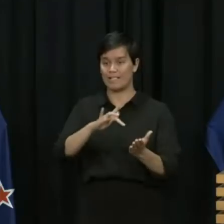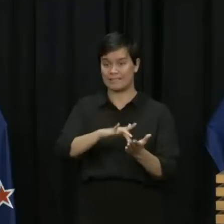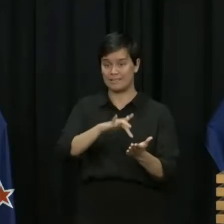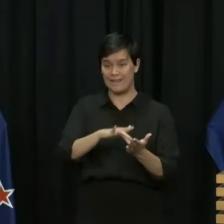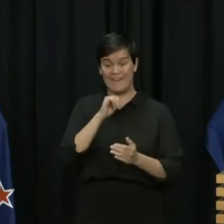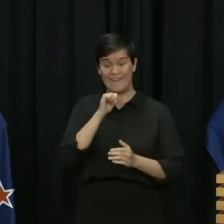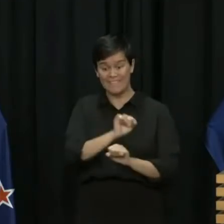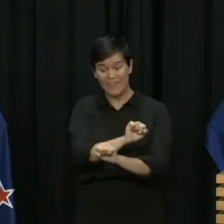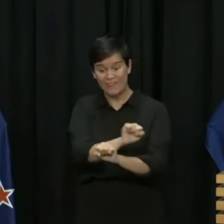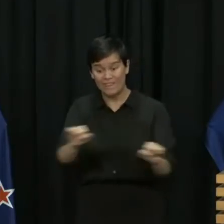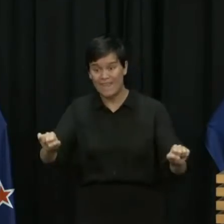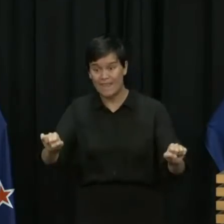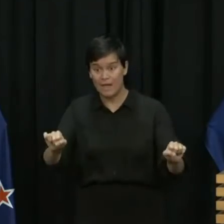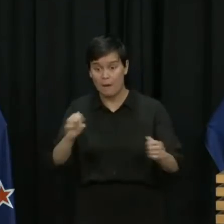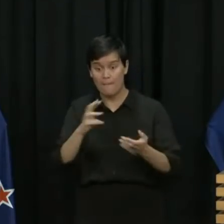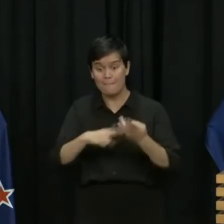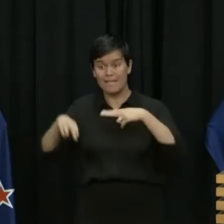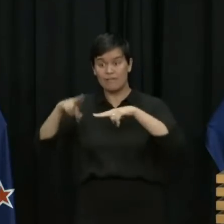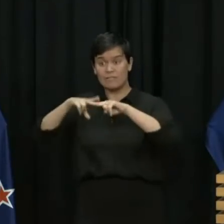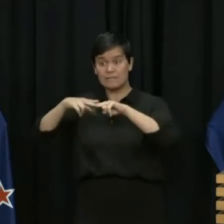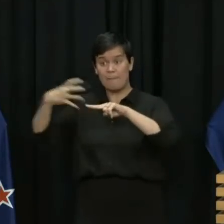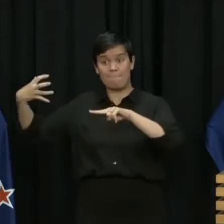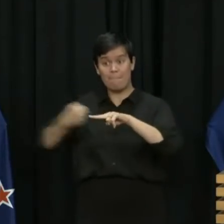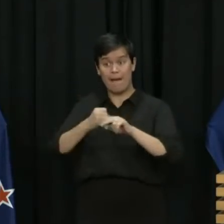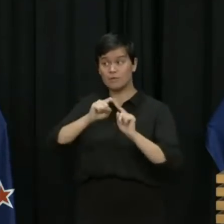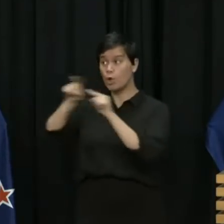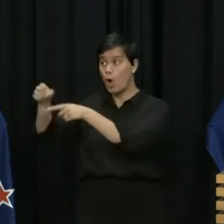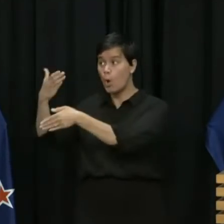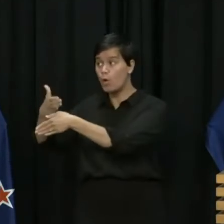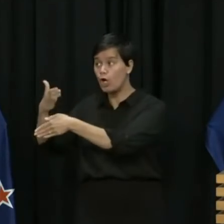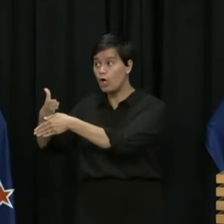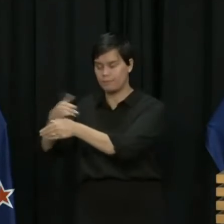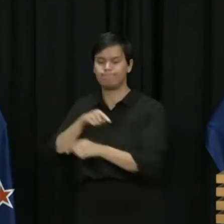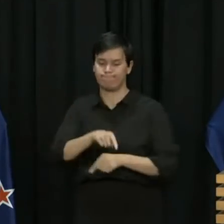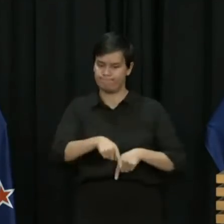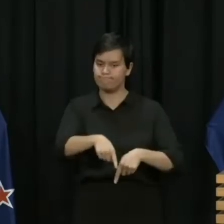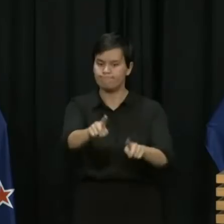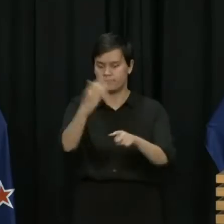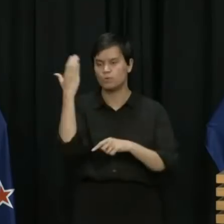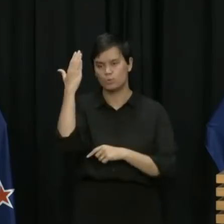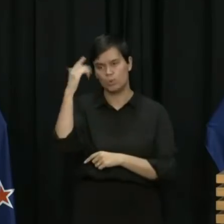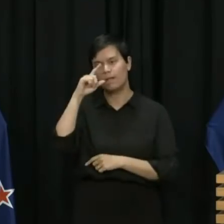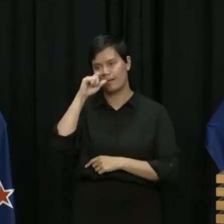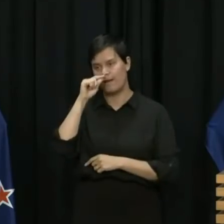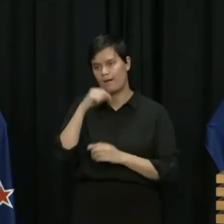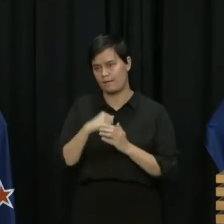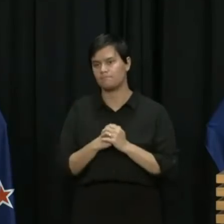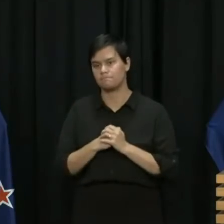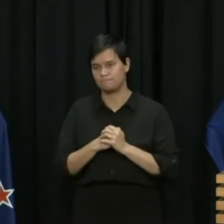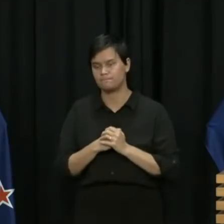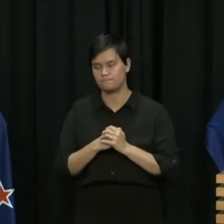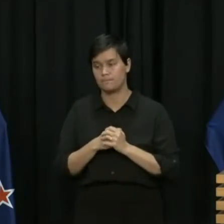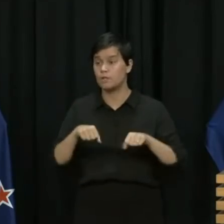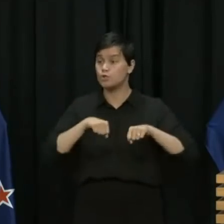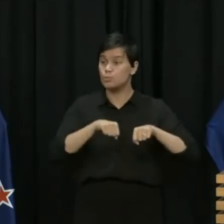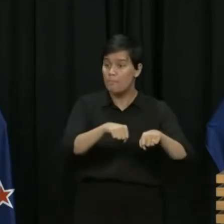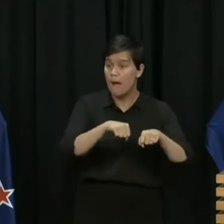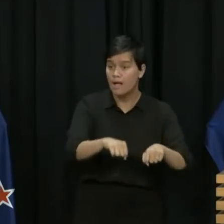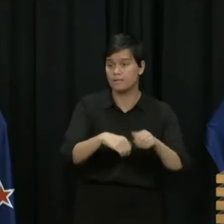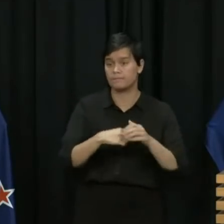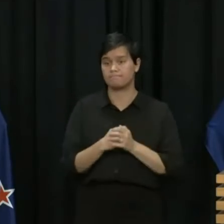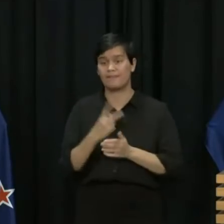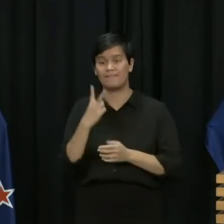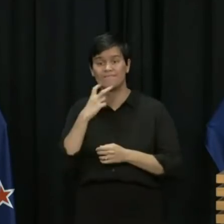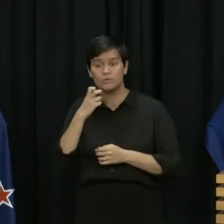parents need to be at work. You'll remember that supermarkets, pharmacies, primary produce retailers and